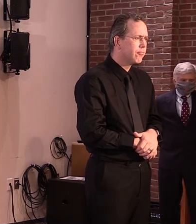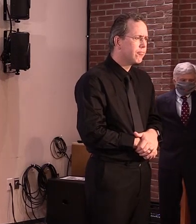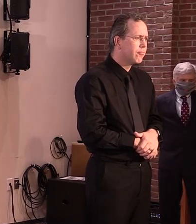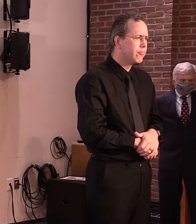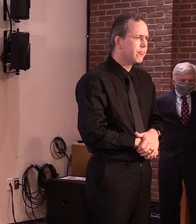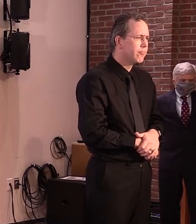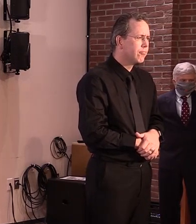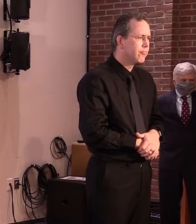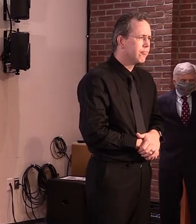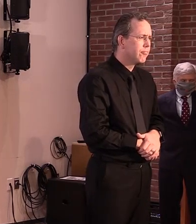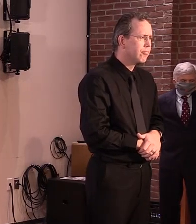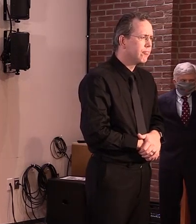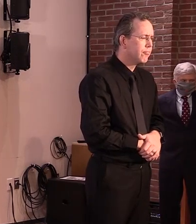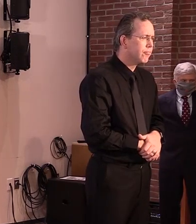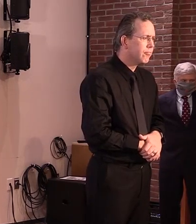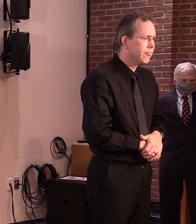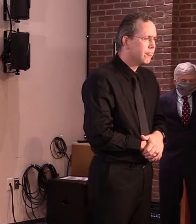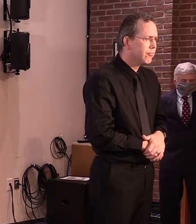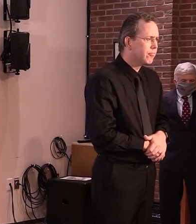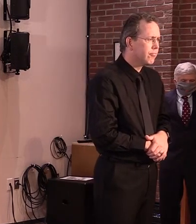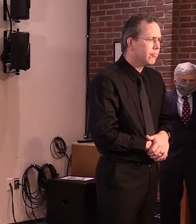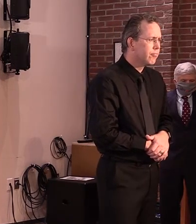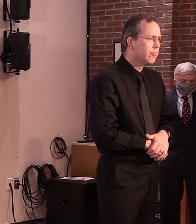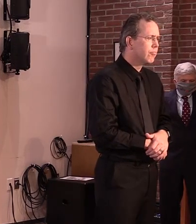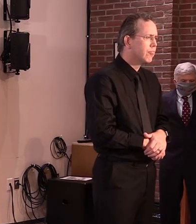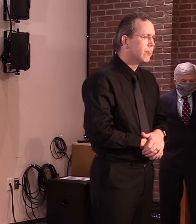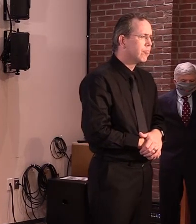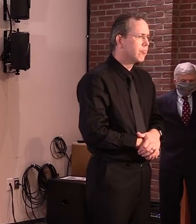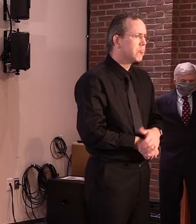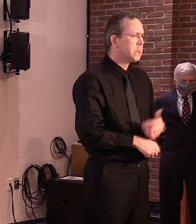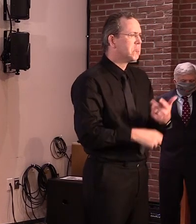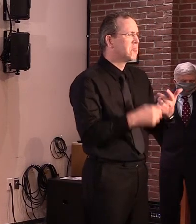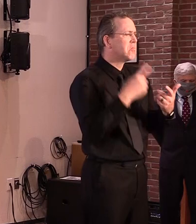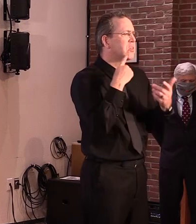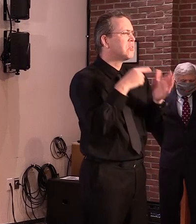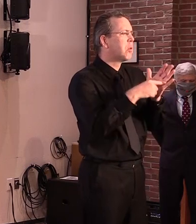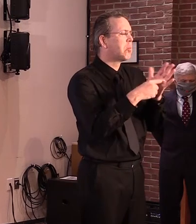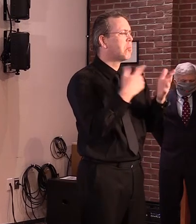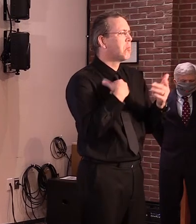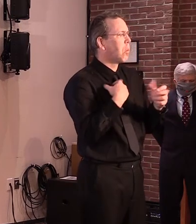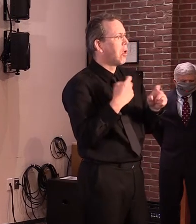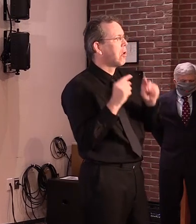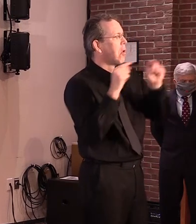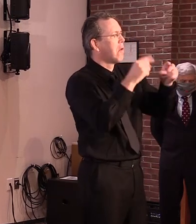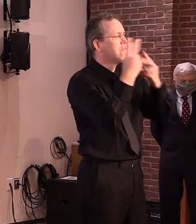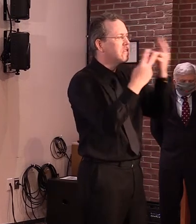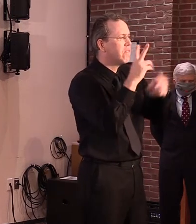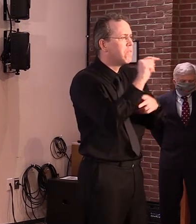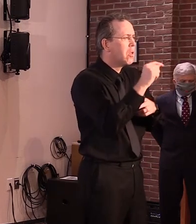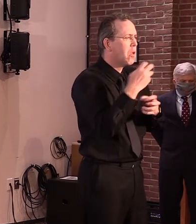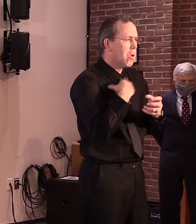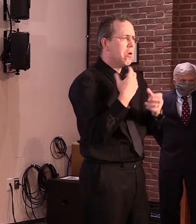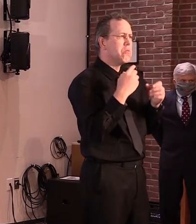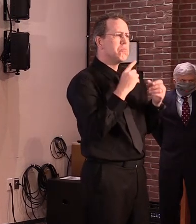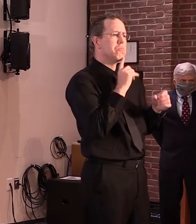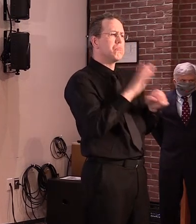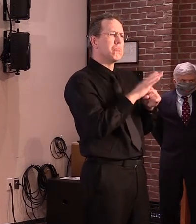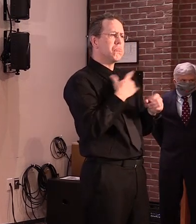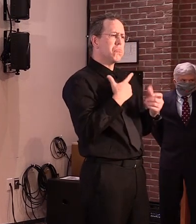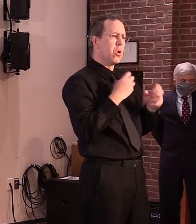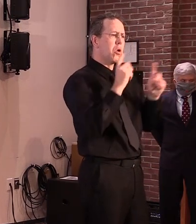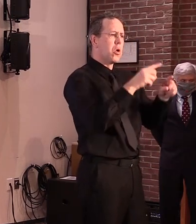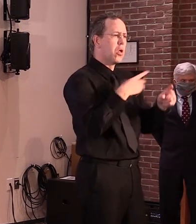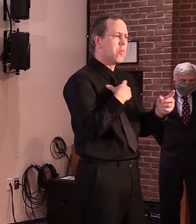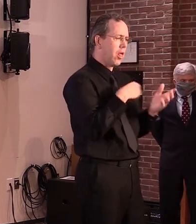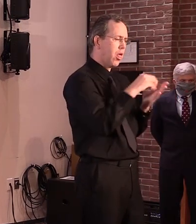or lodge, I can self-certify that I have properly quarantined and been symptom-free for 14